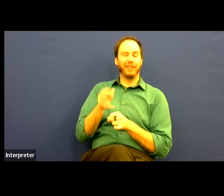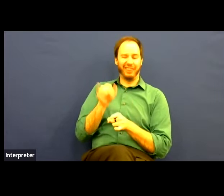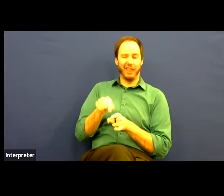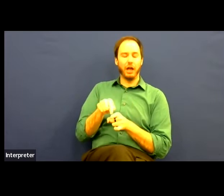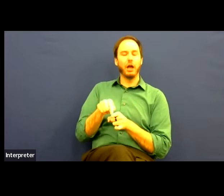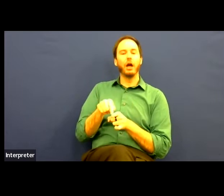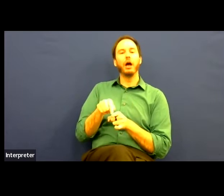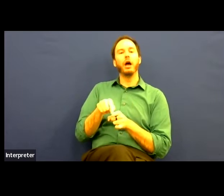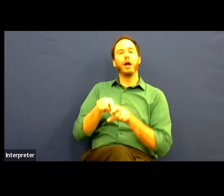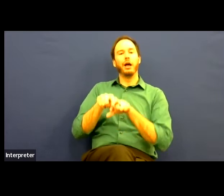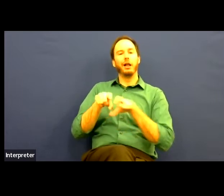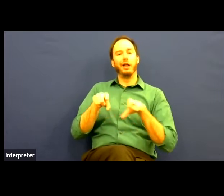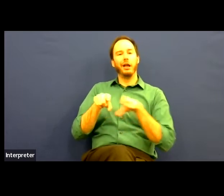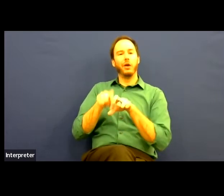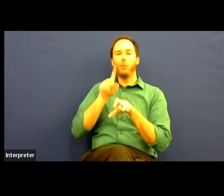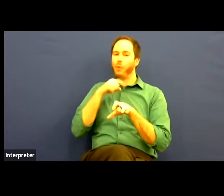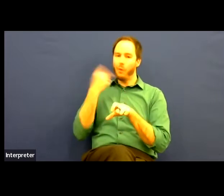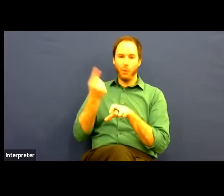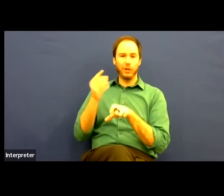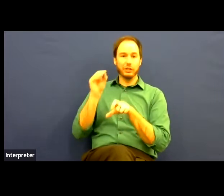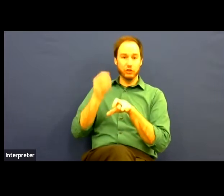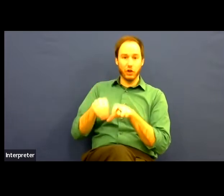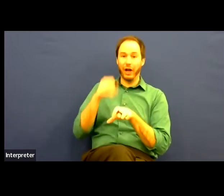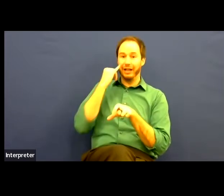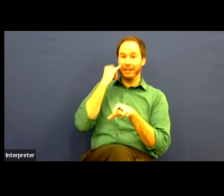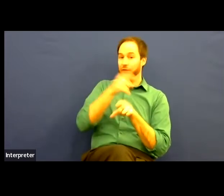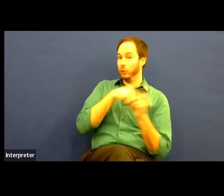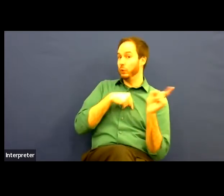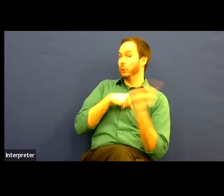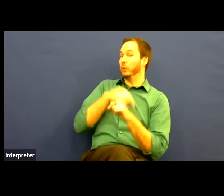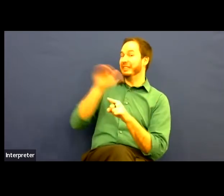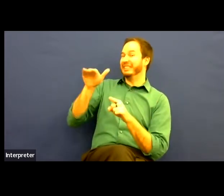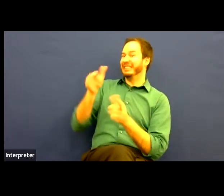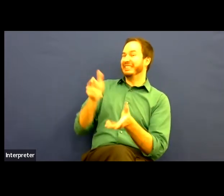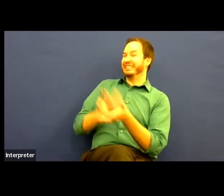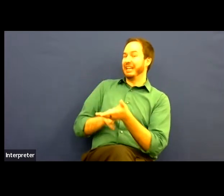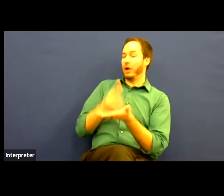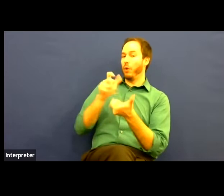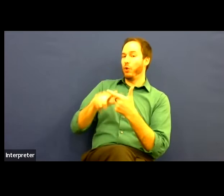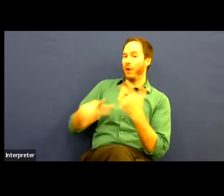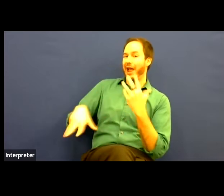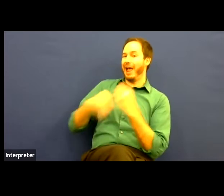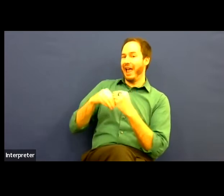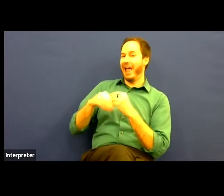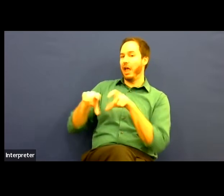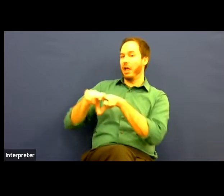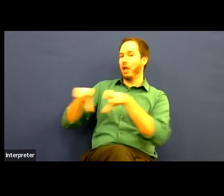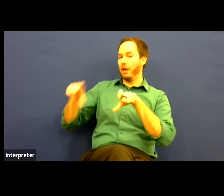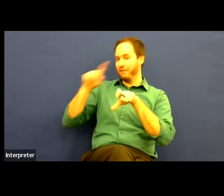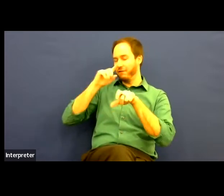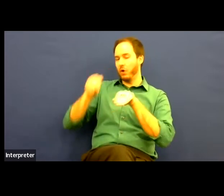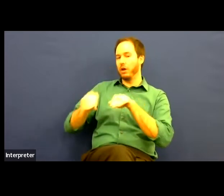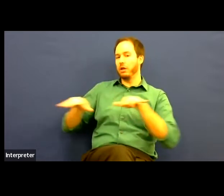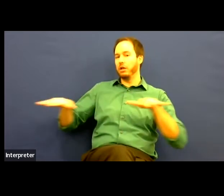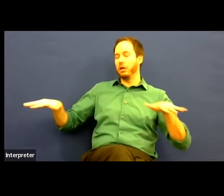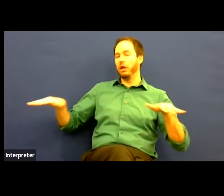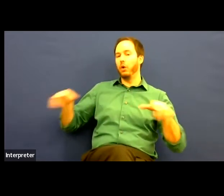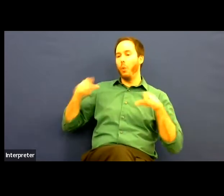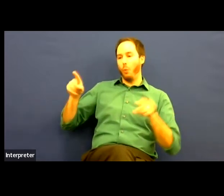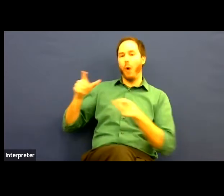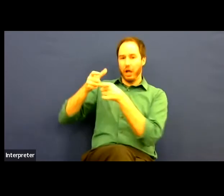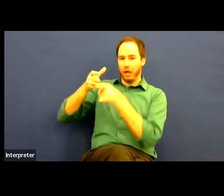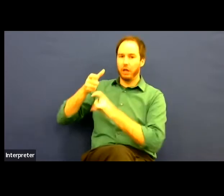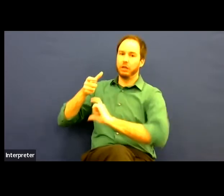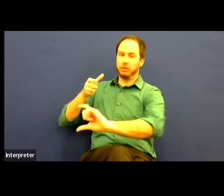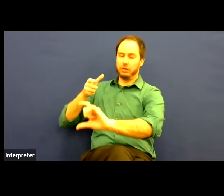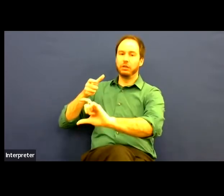portion of the lateral only gets installed if you sign up for the service while they're putting in the